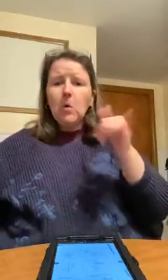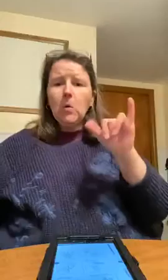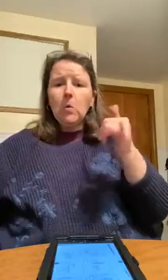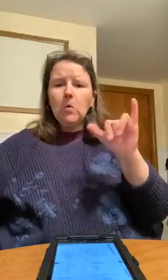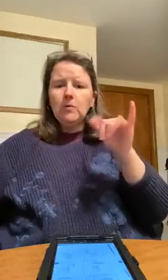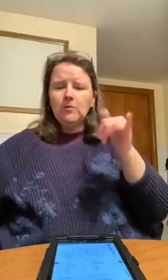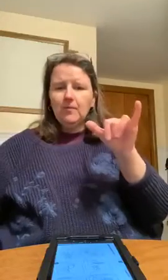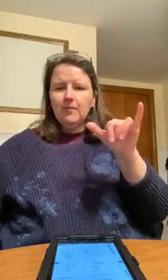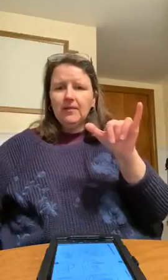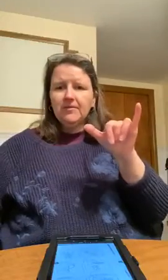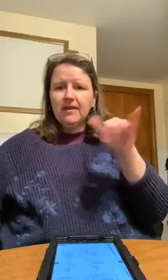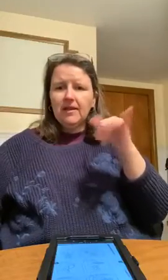Yellow. There's the yellow.